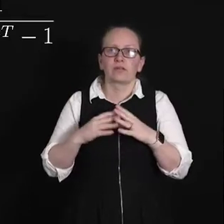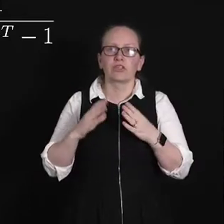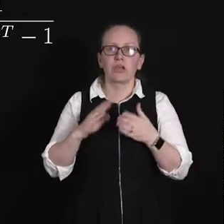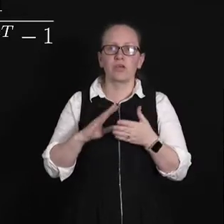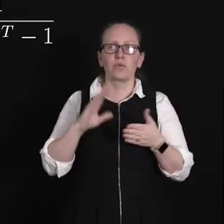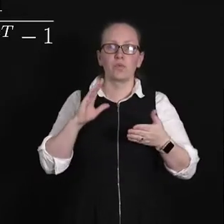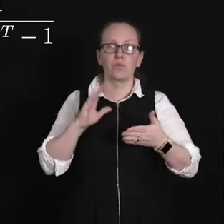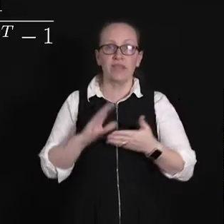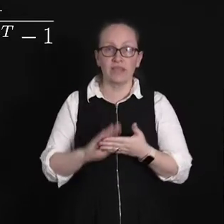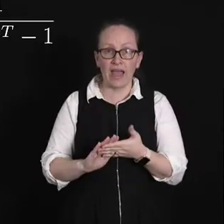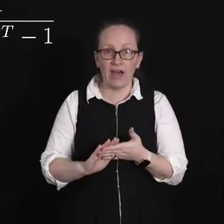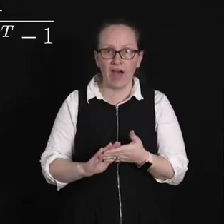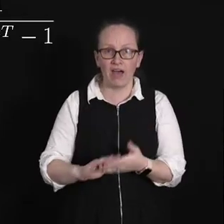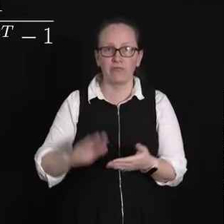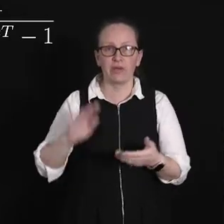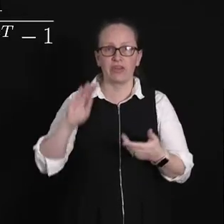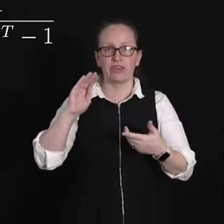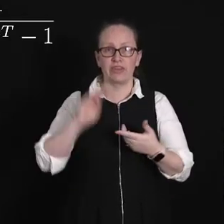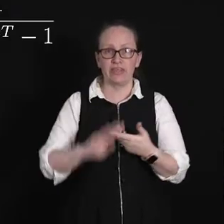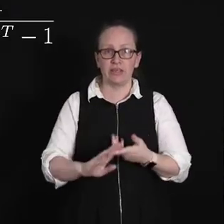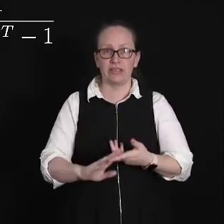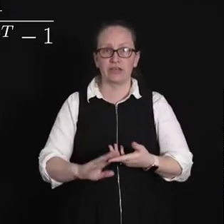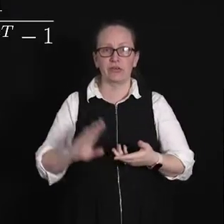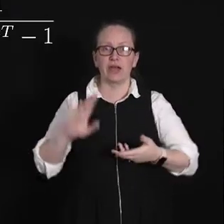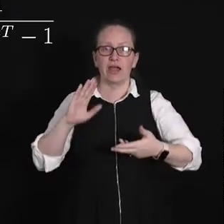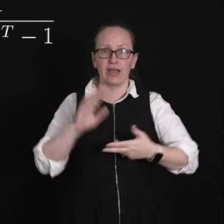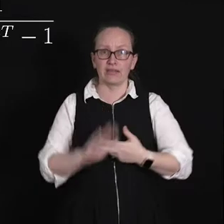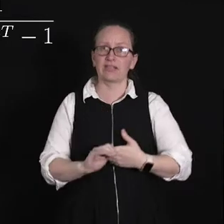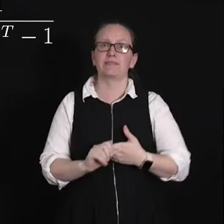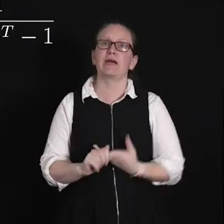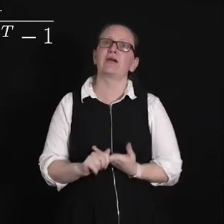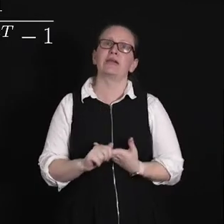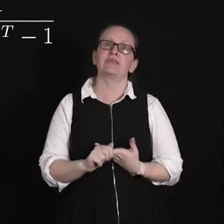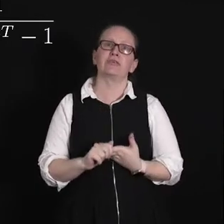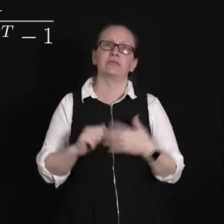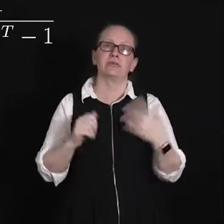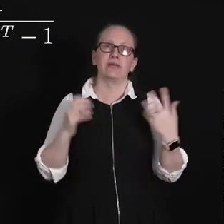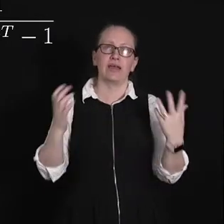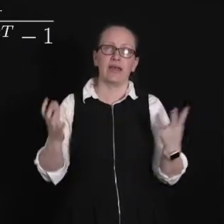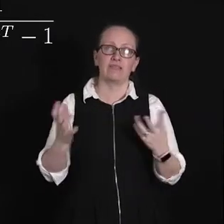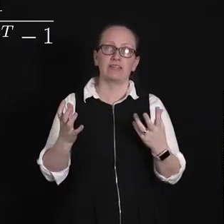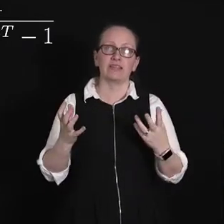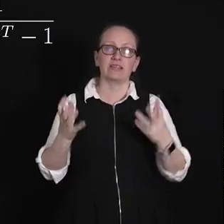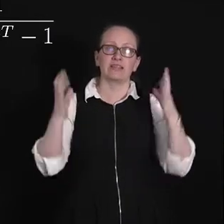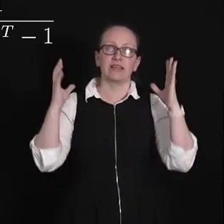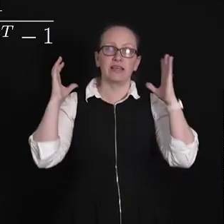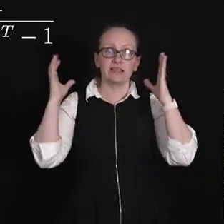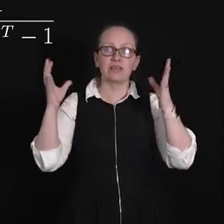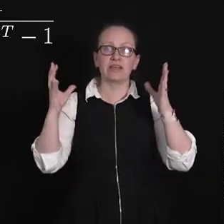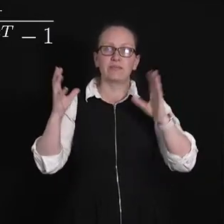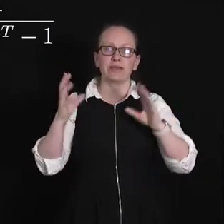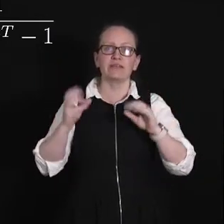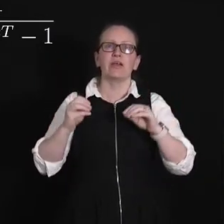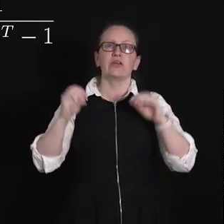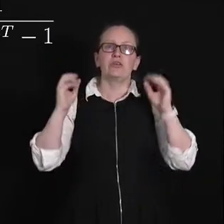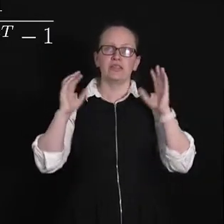So we now have both theoretical and experimental evidence in agreement